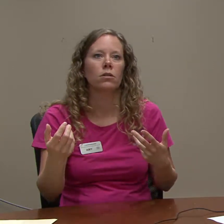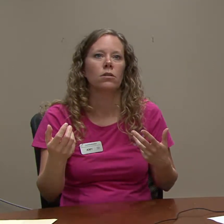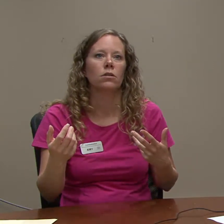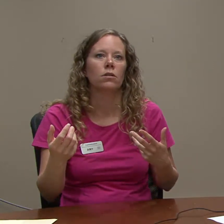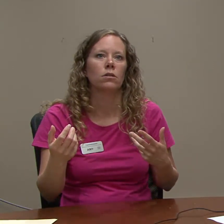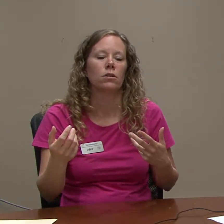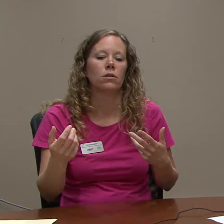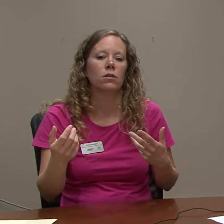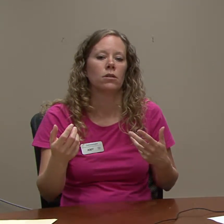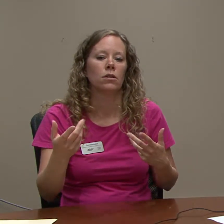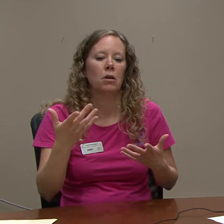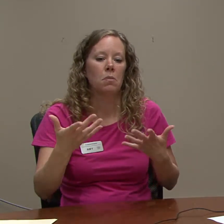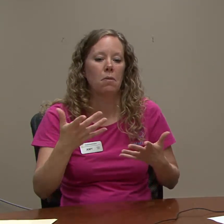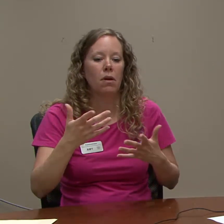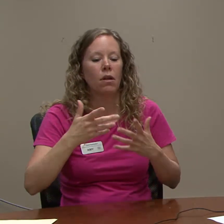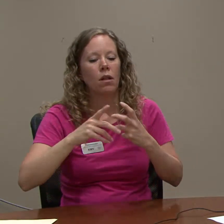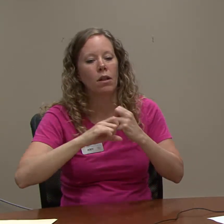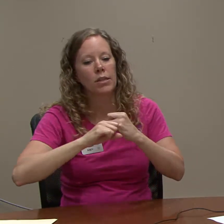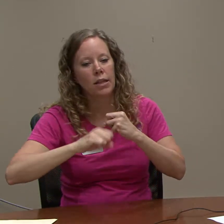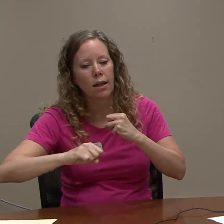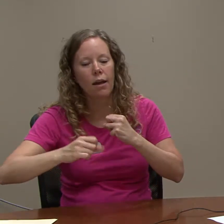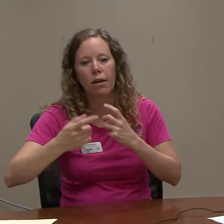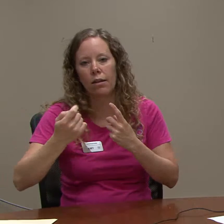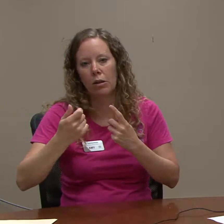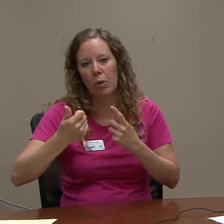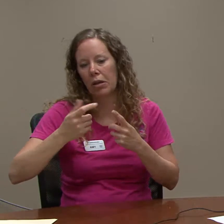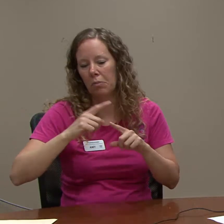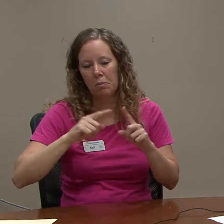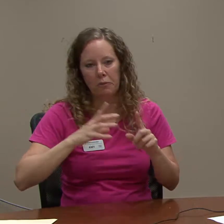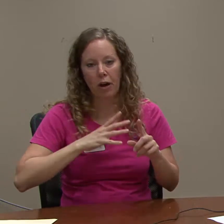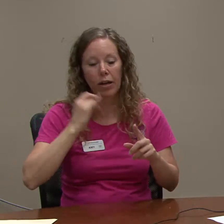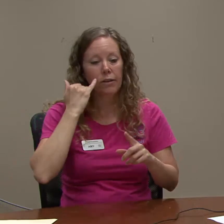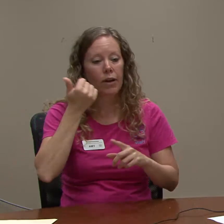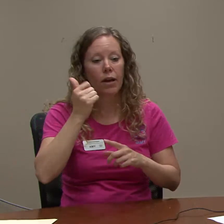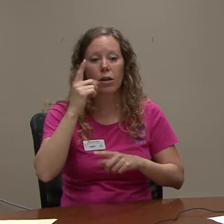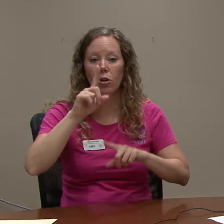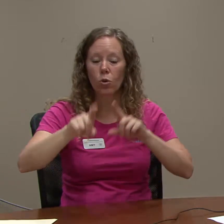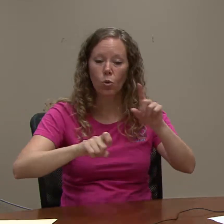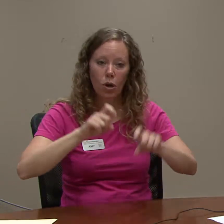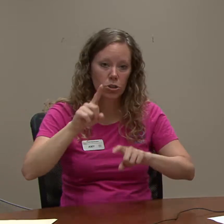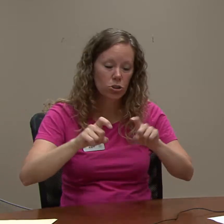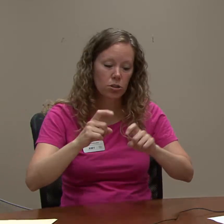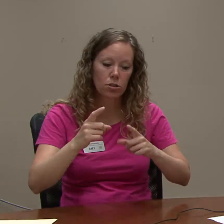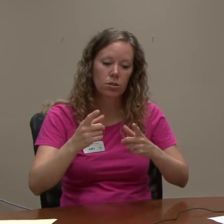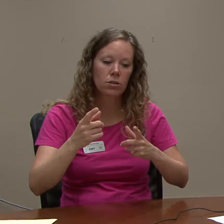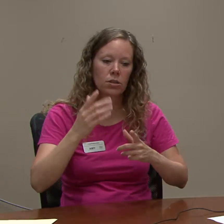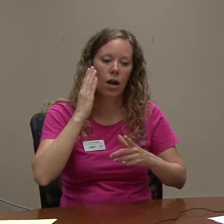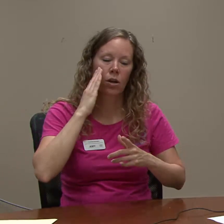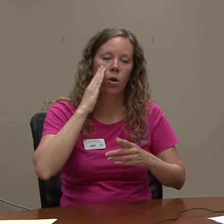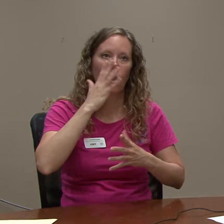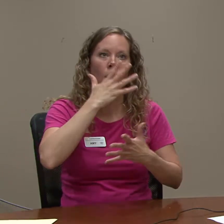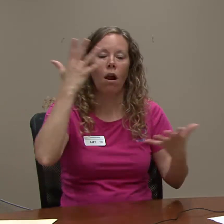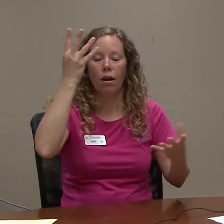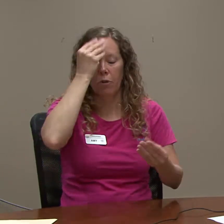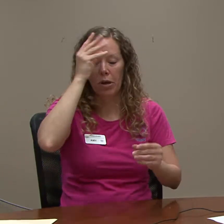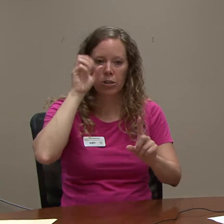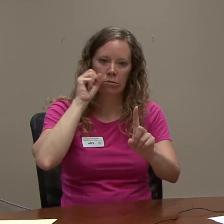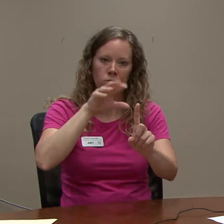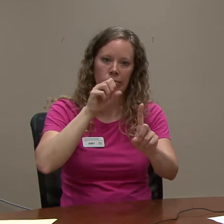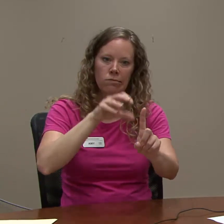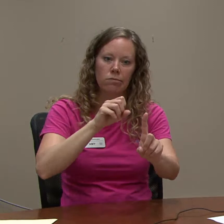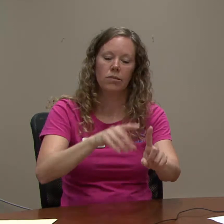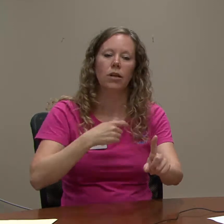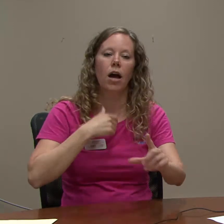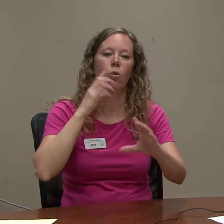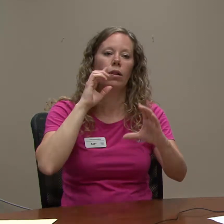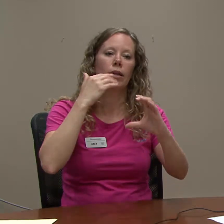it because there's this 90-second delay. So if you have any questions, I know it's a lot of information. I've sent you a lot.